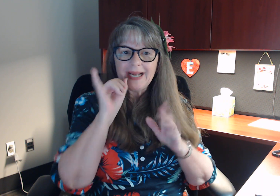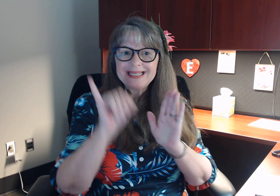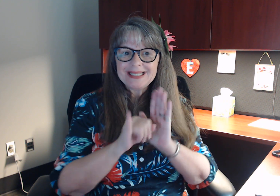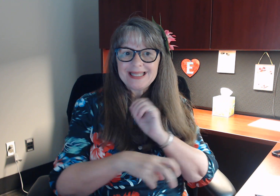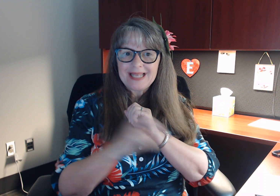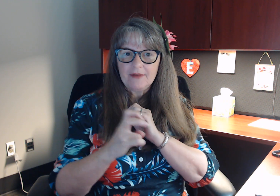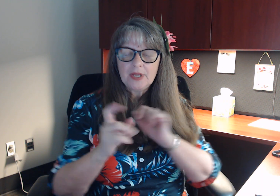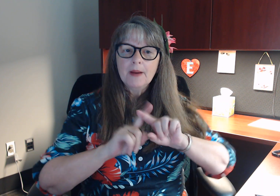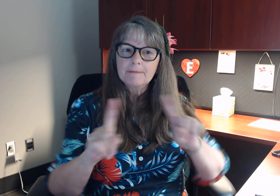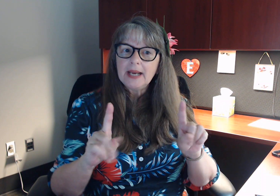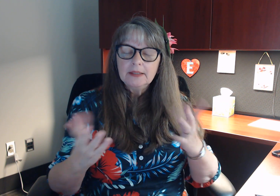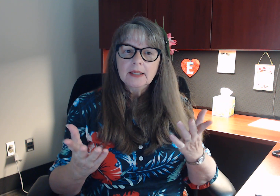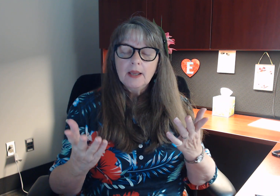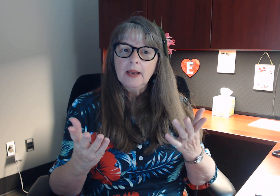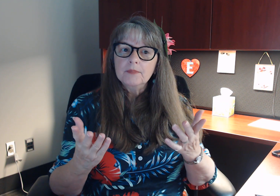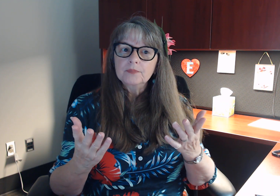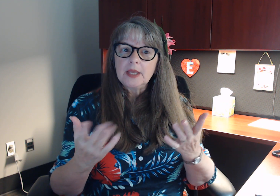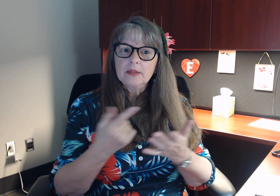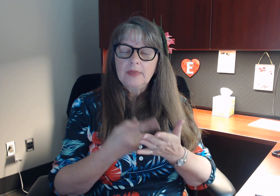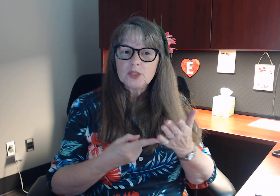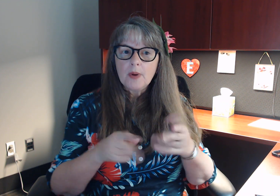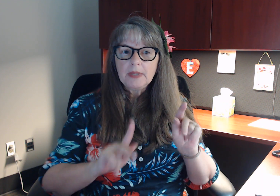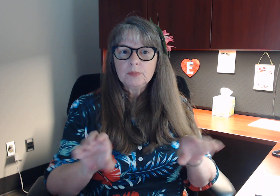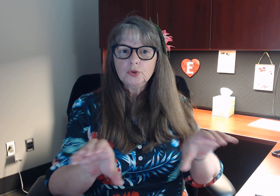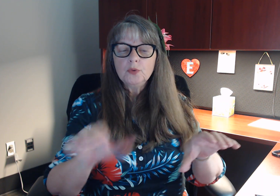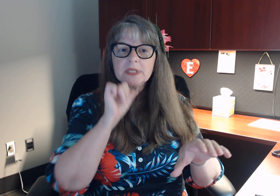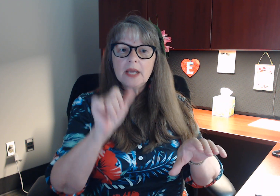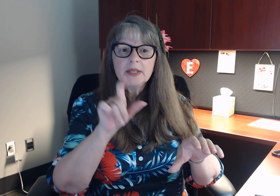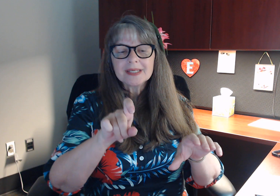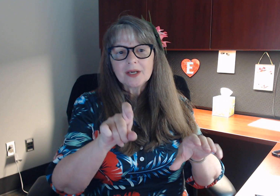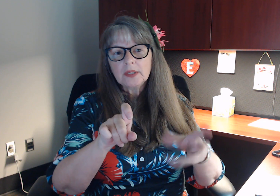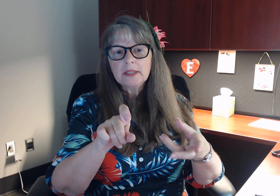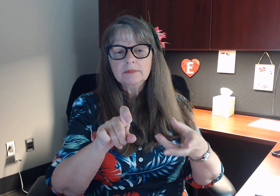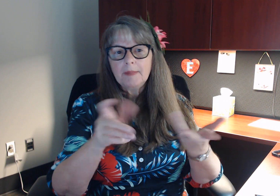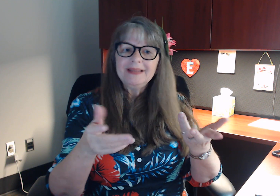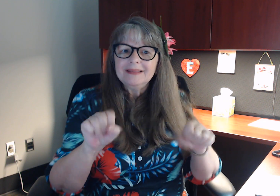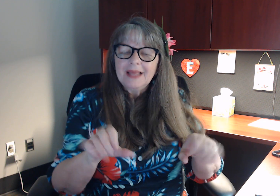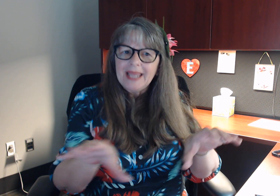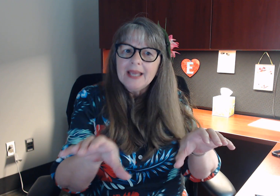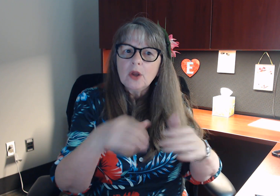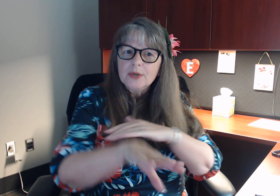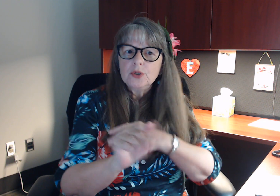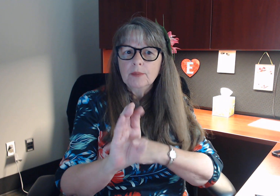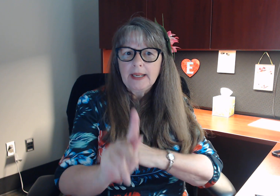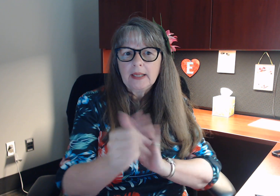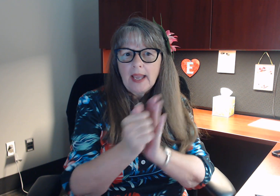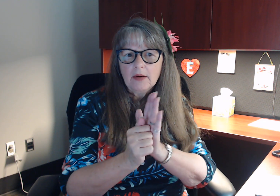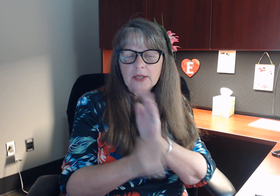identity theft. But that's what people do. It's not necessarily, I mean, they can go into your bank account and just